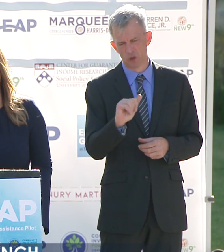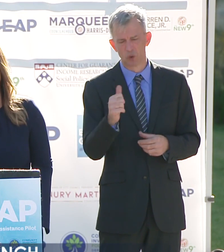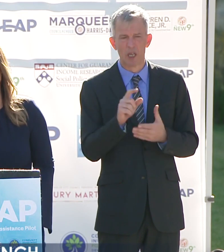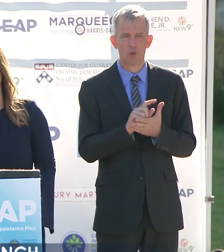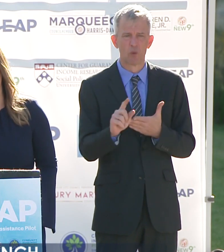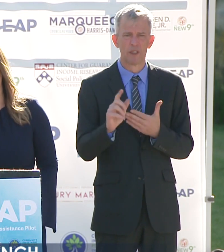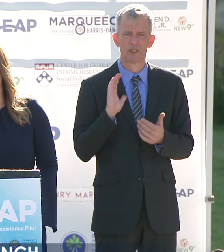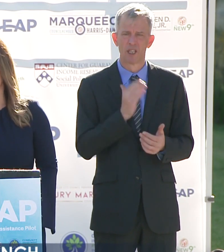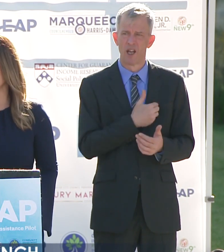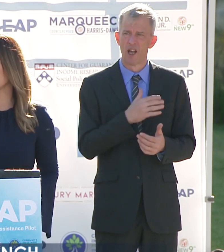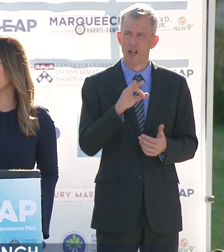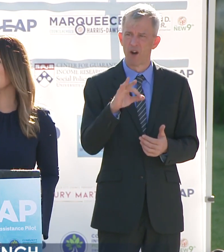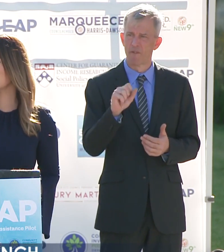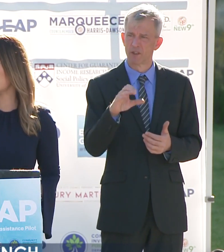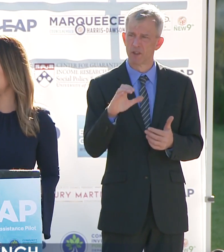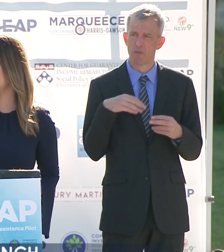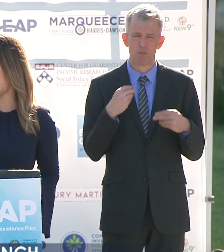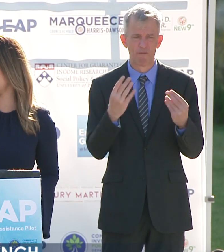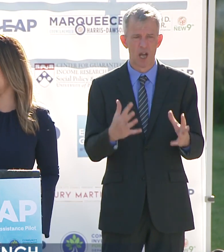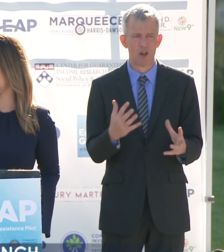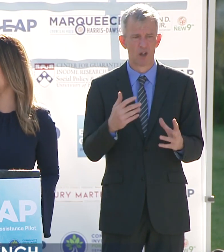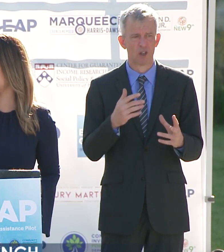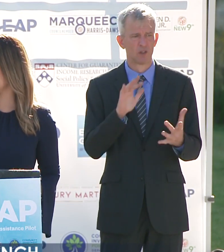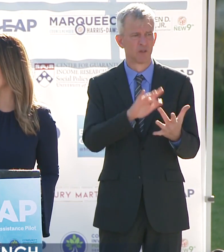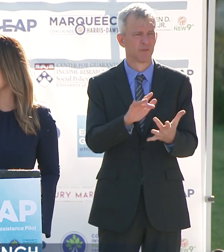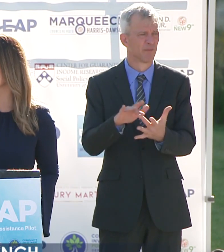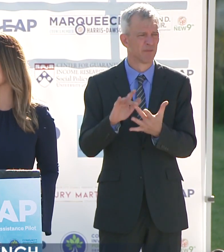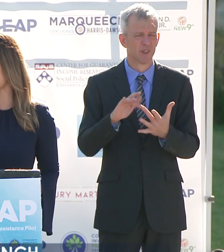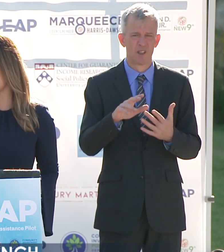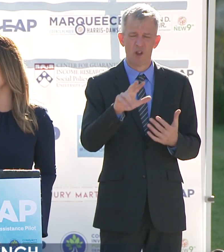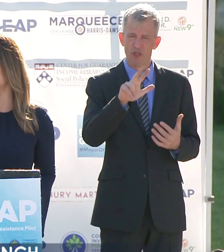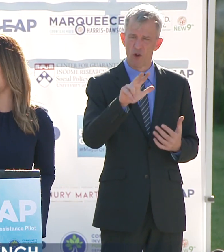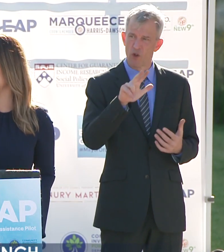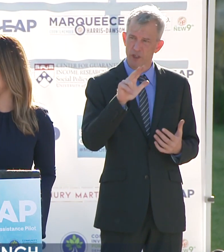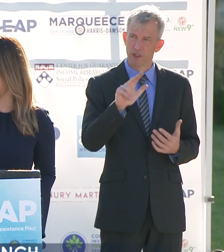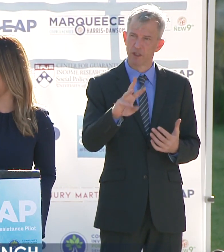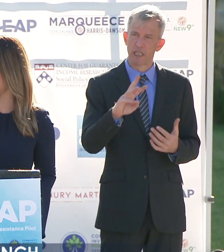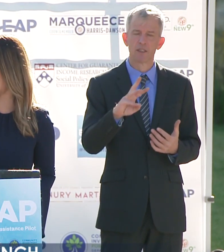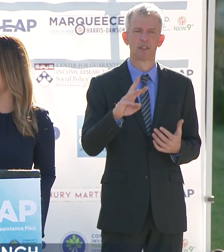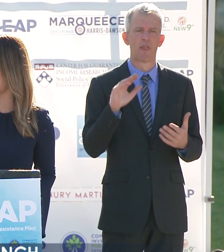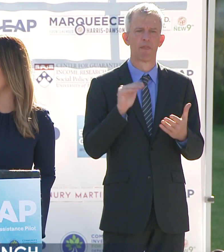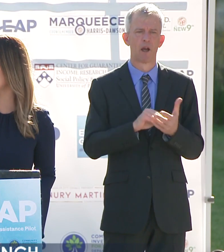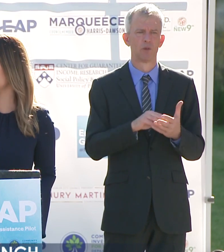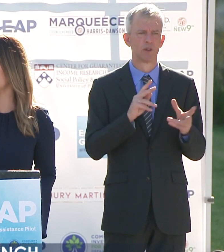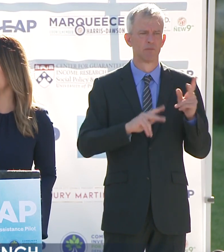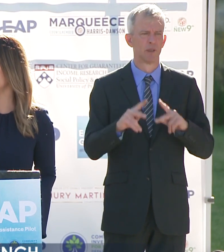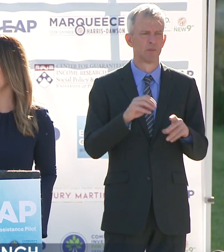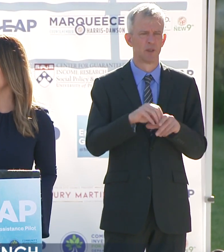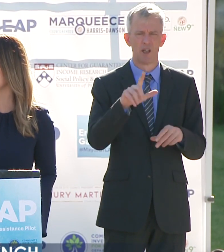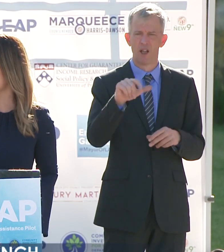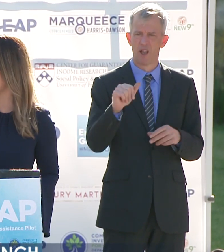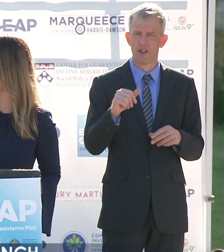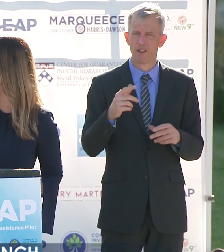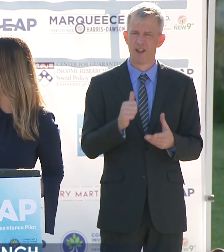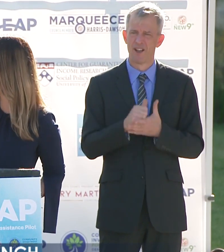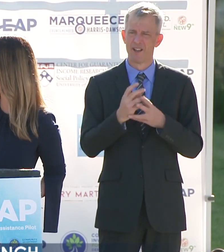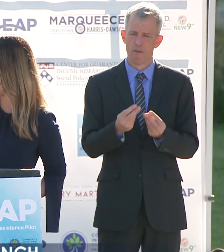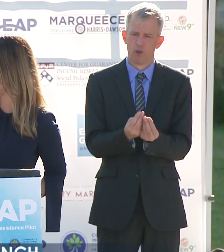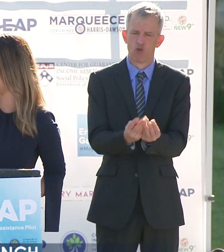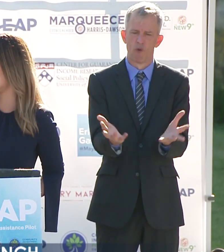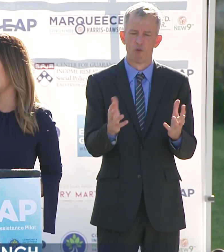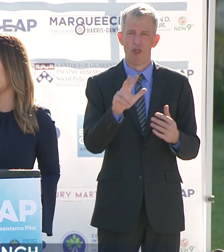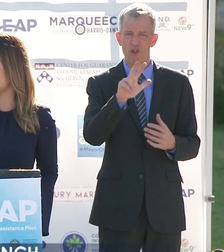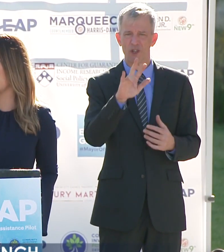Source providers reached 37,000, close to 36,000 Angelenos, and helped to distribute $37